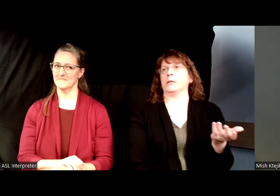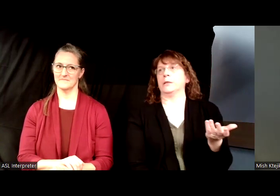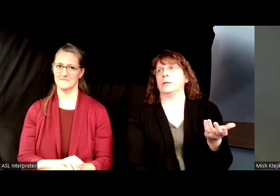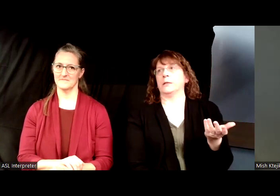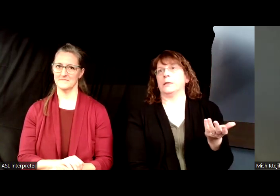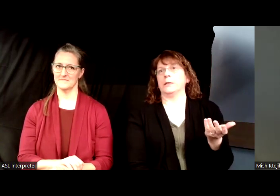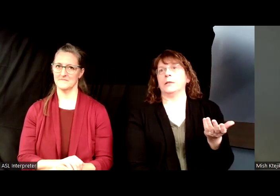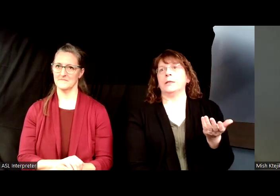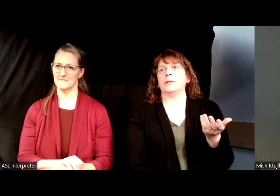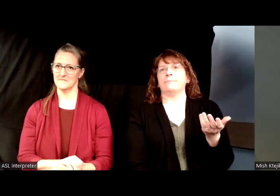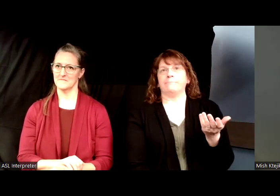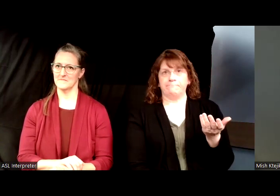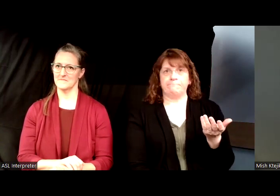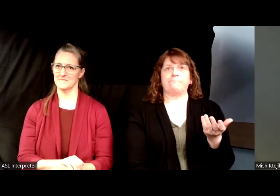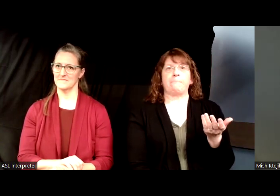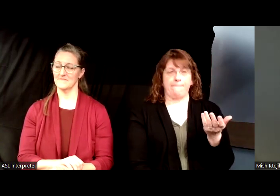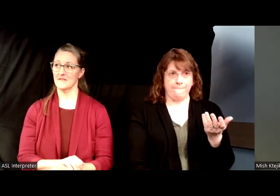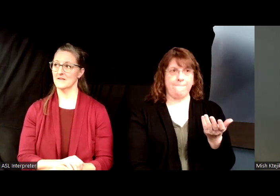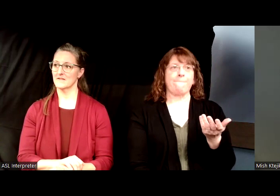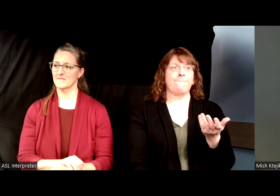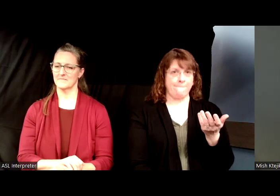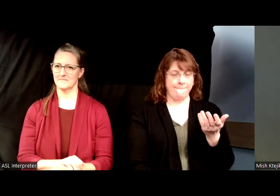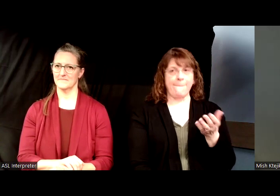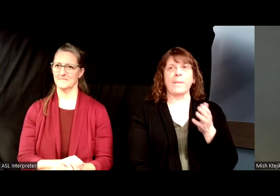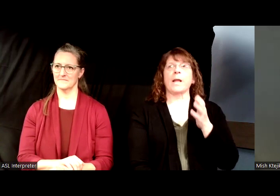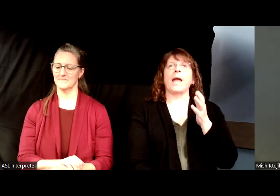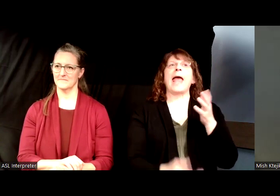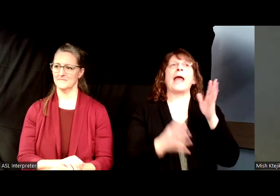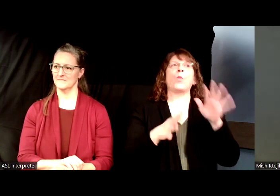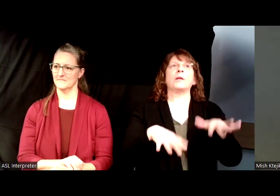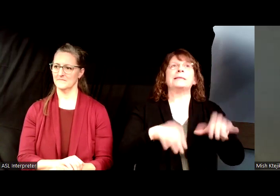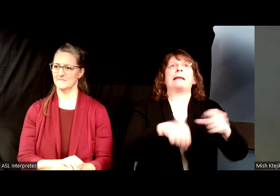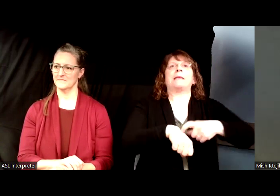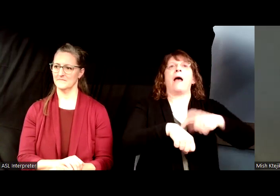I feel like it might work for now. It's a short-term solution, but it will eventually hurt the community.